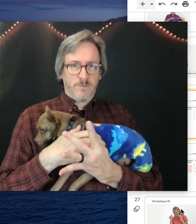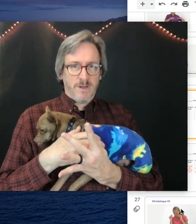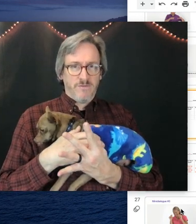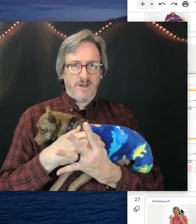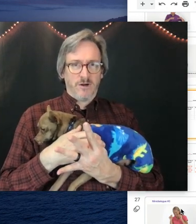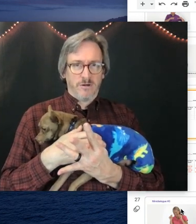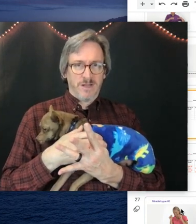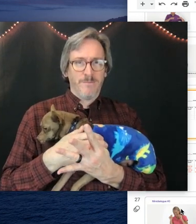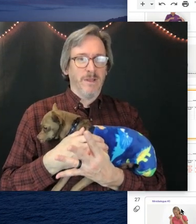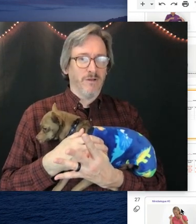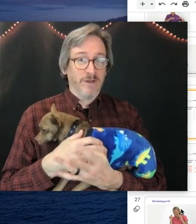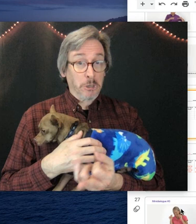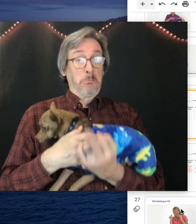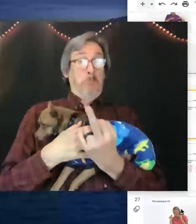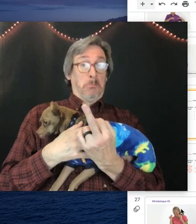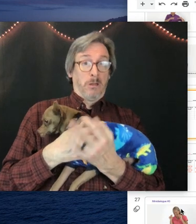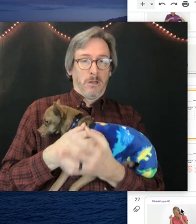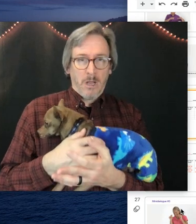index finger, middle finger,